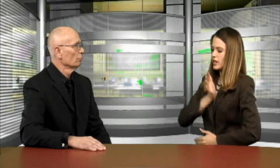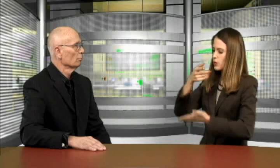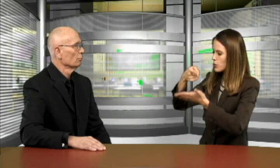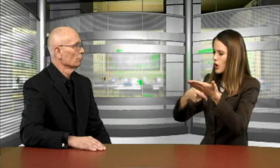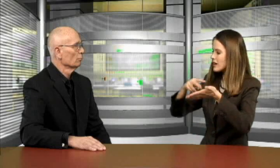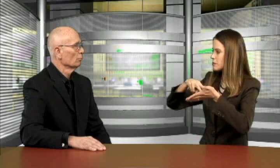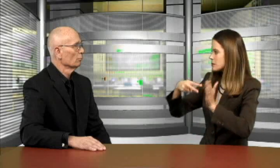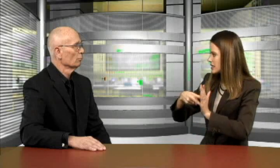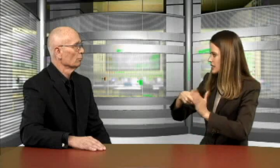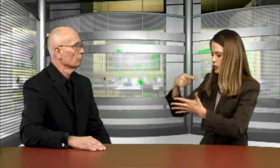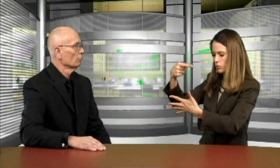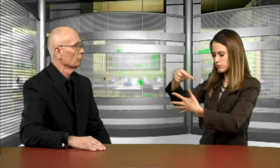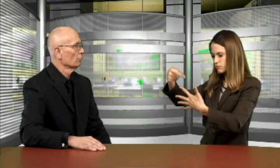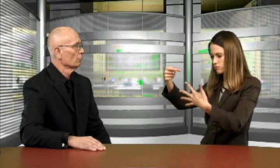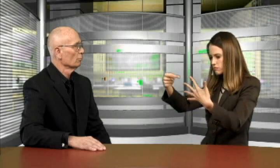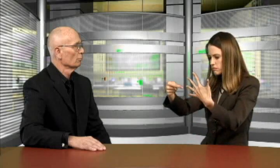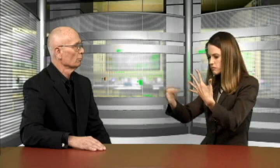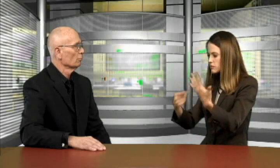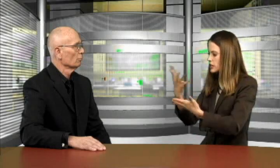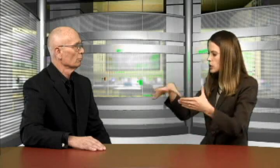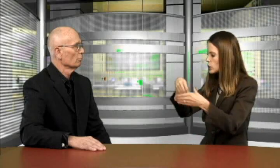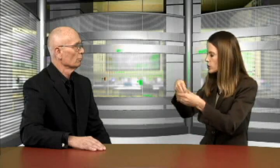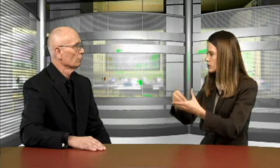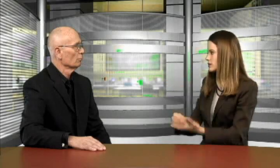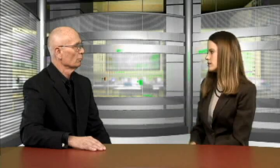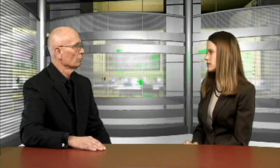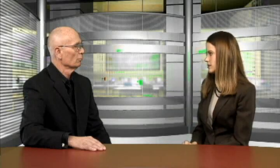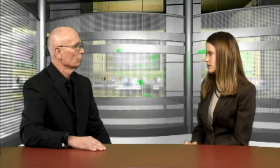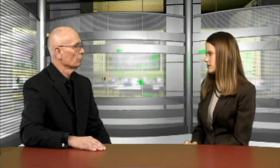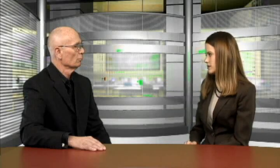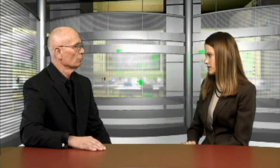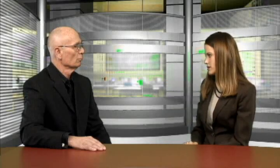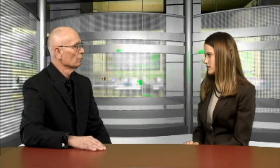learn formally what ASL is? What does it mean? What does it include?